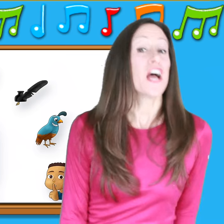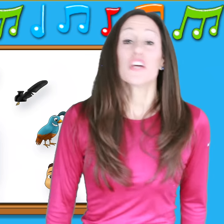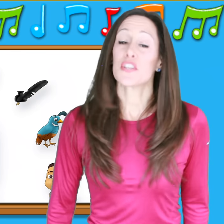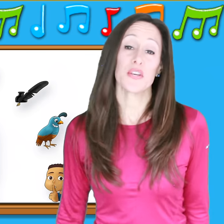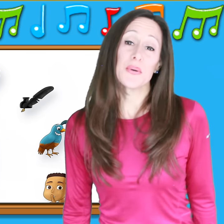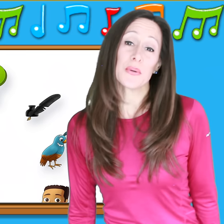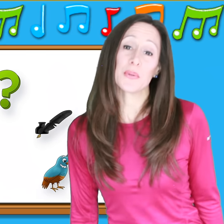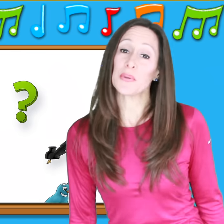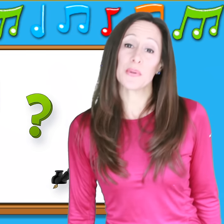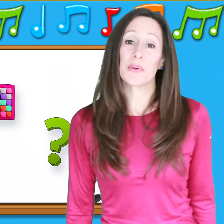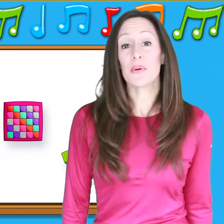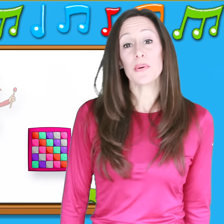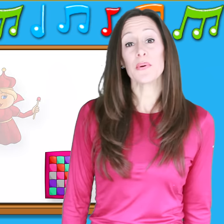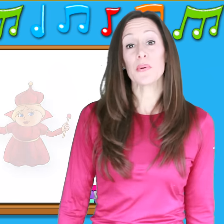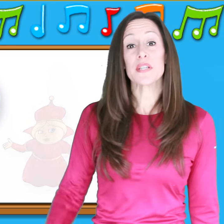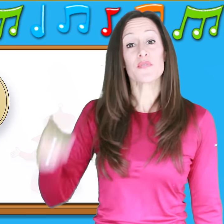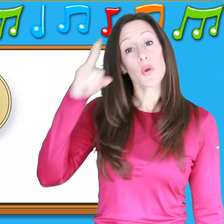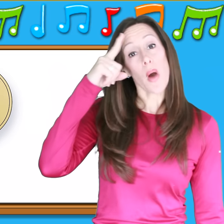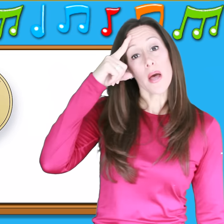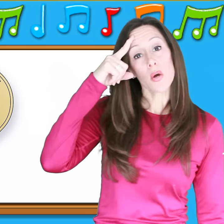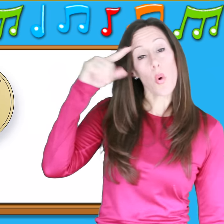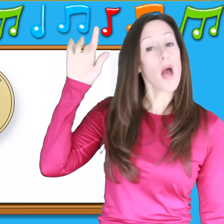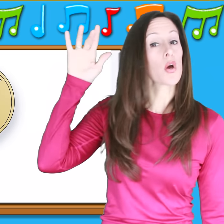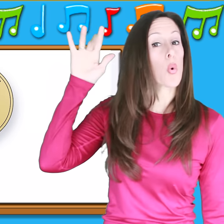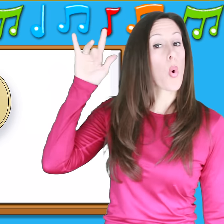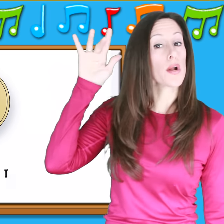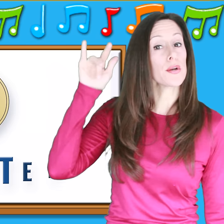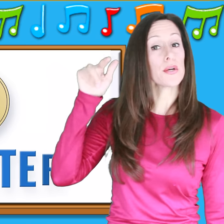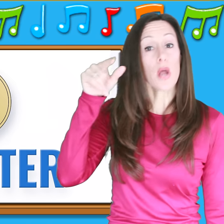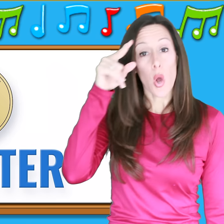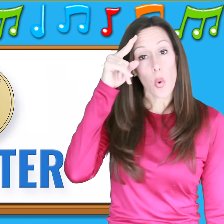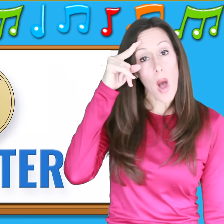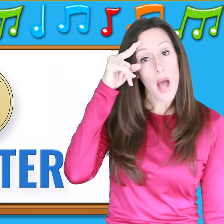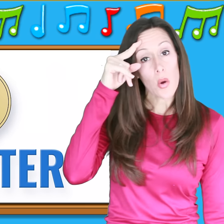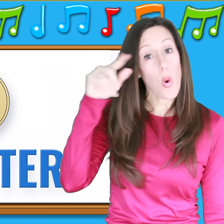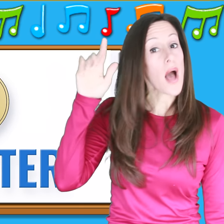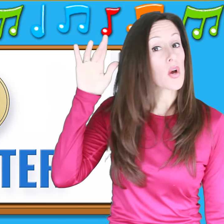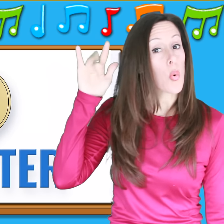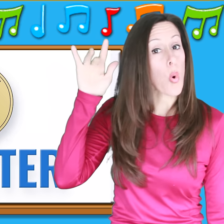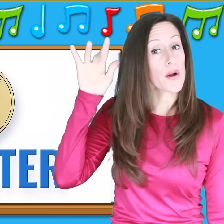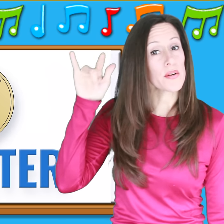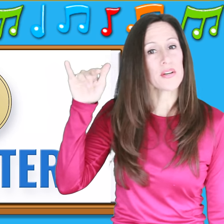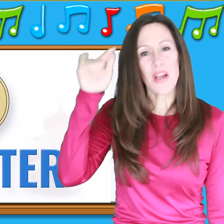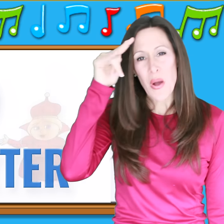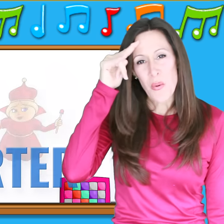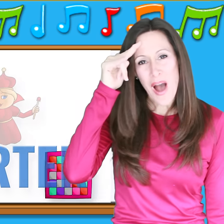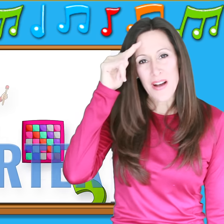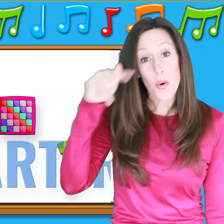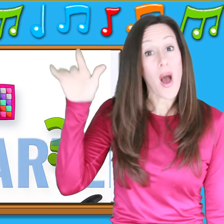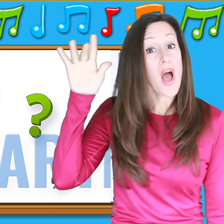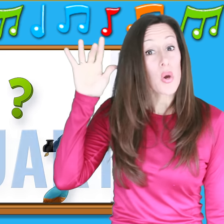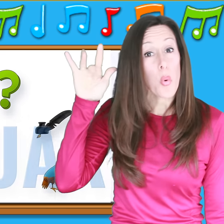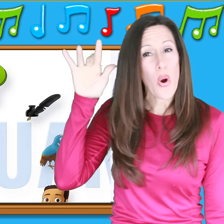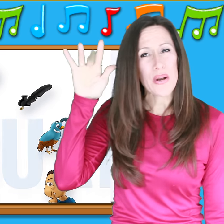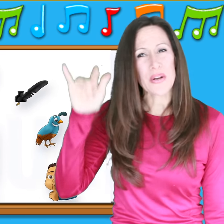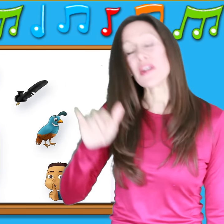Q is for qua, qua, quarter, qua, qua, quarter, qua, qua, quarter.